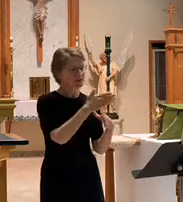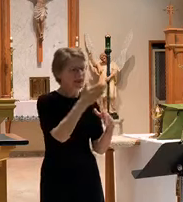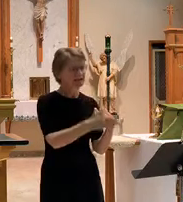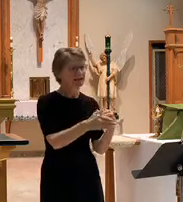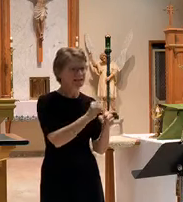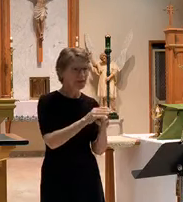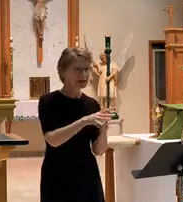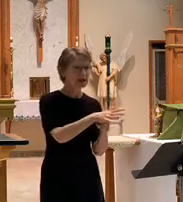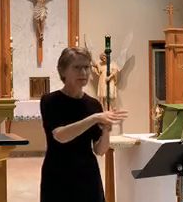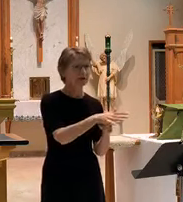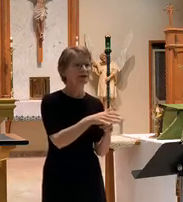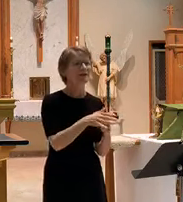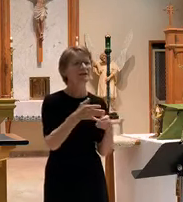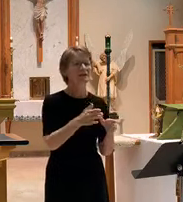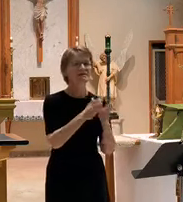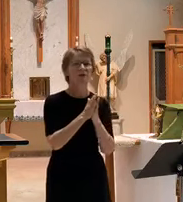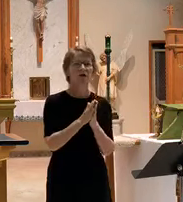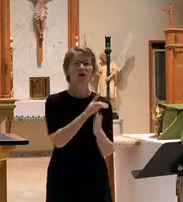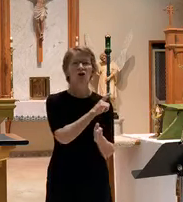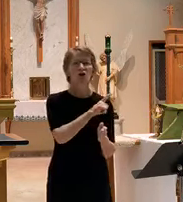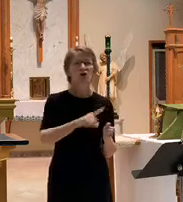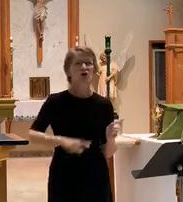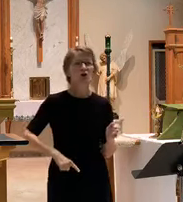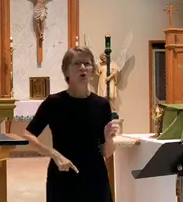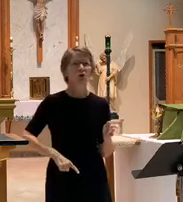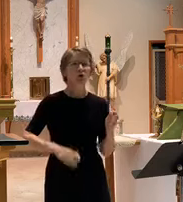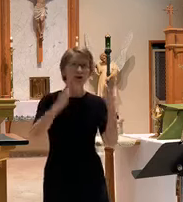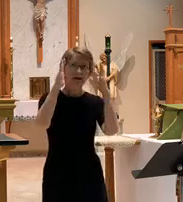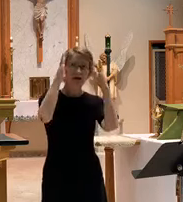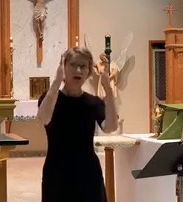us pray to the Lord. Lord, hear our prayer.